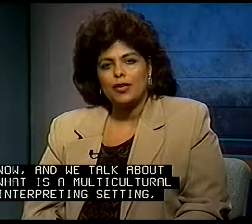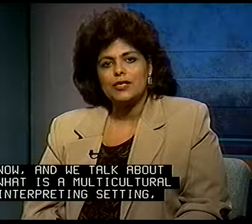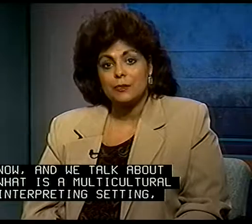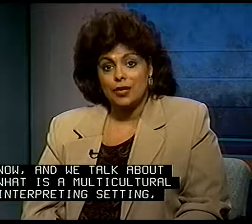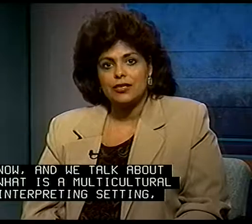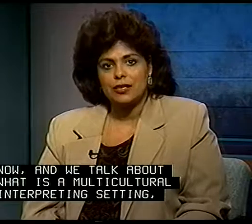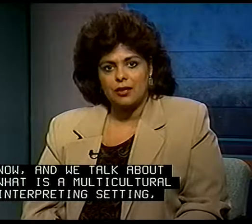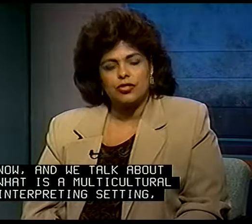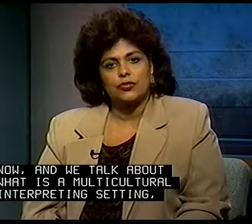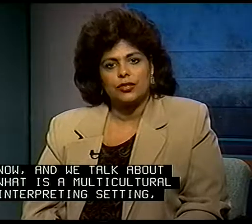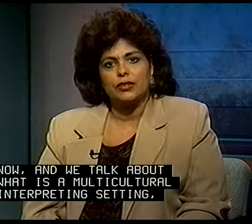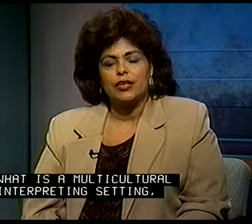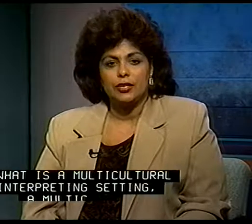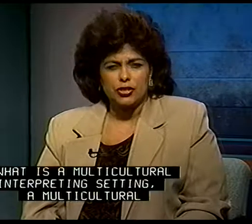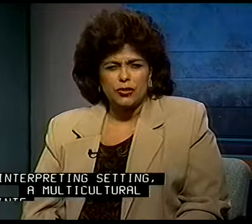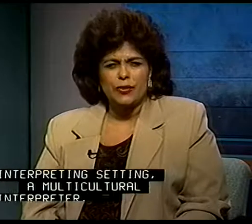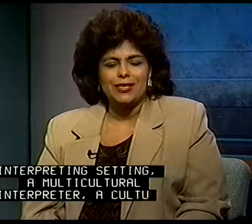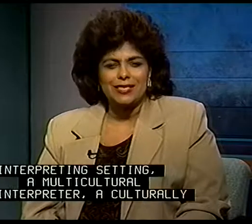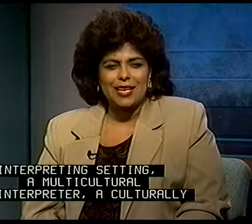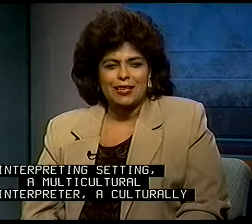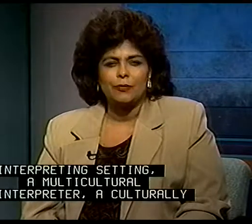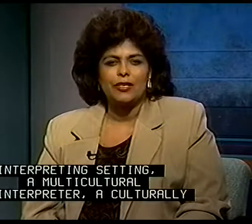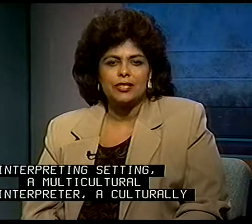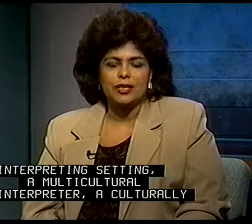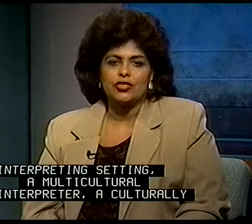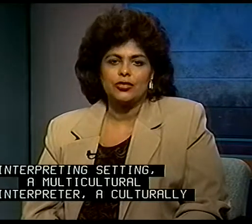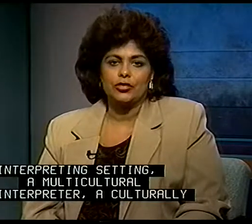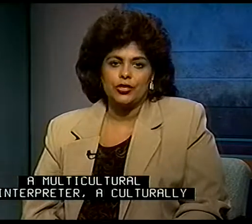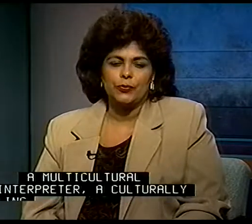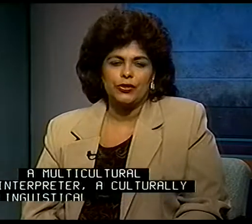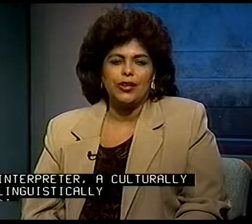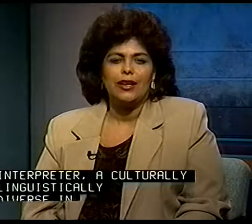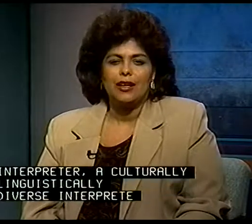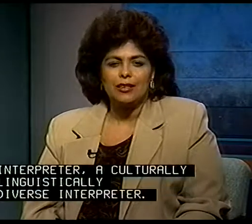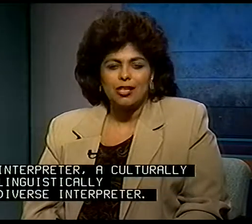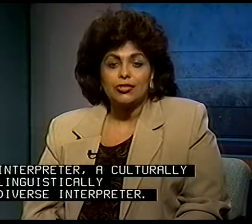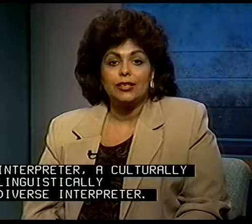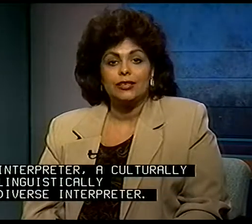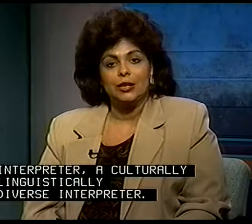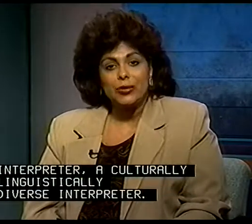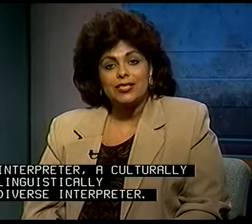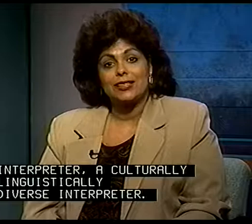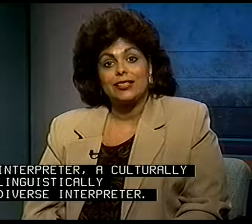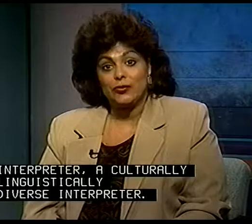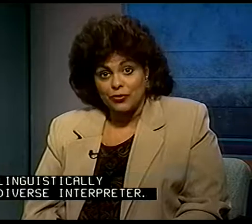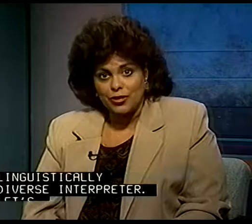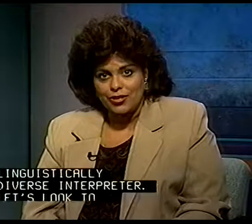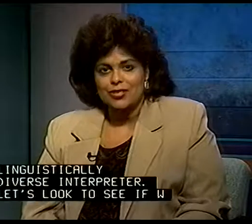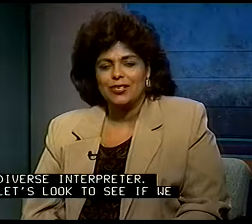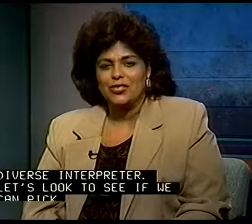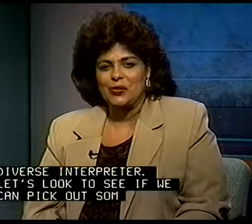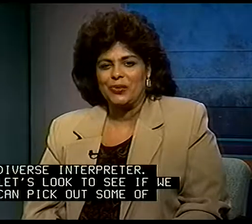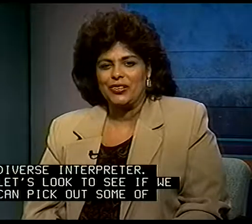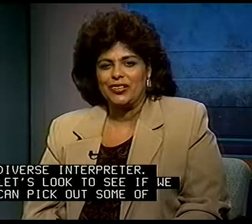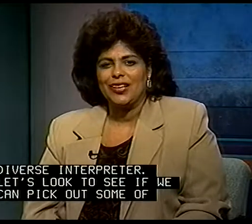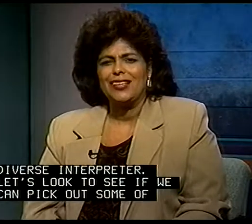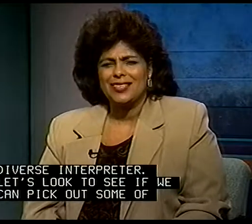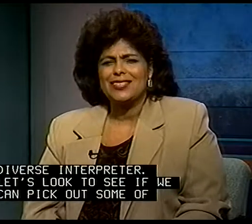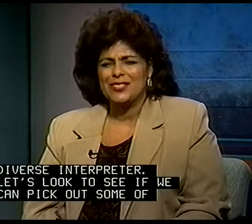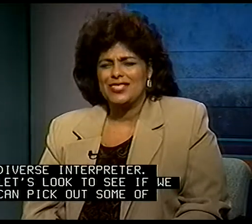is a multicultural interpreting setting, a multicultural interpreter, a culturally, linguistically diverse interpreter, let's look to see